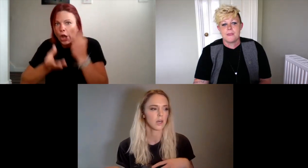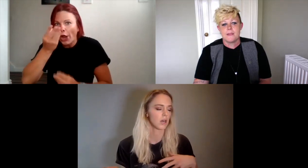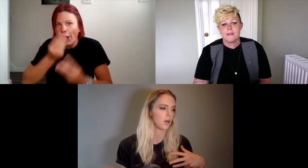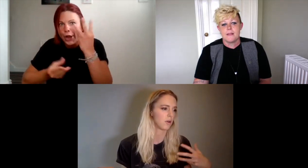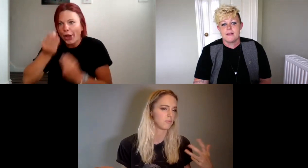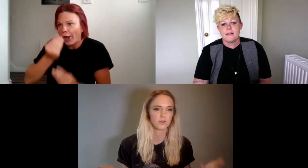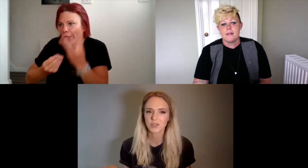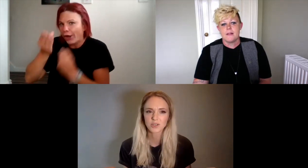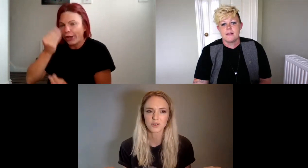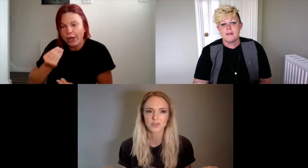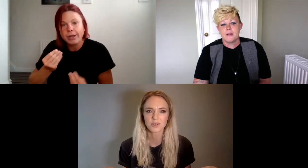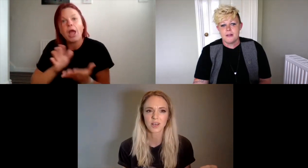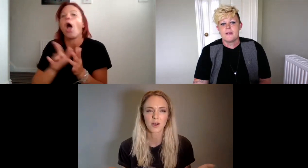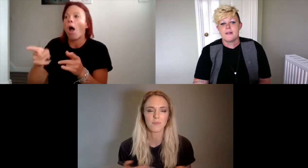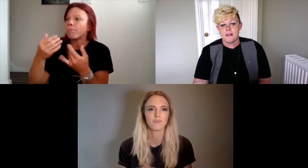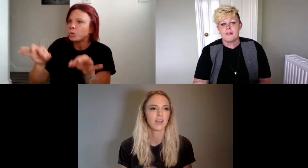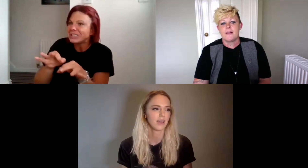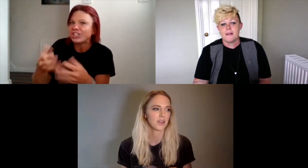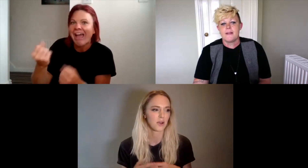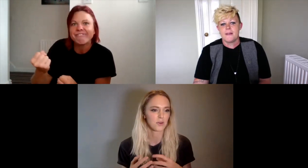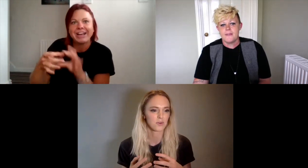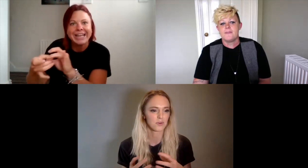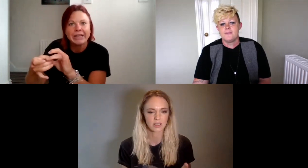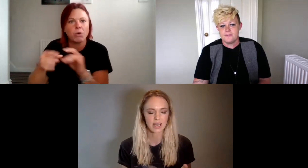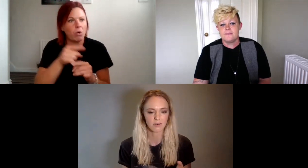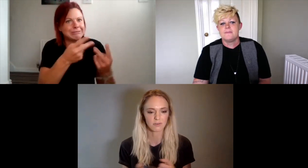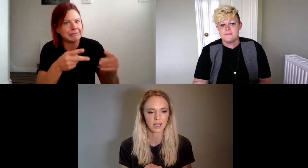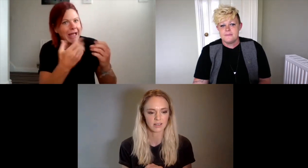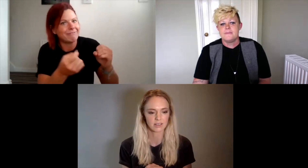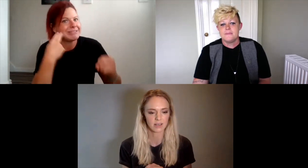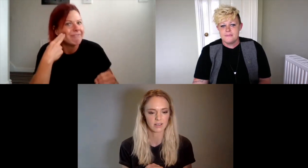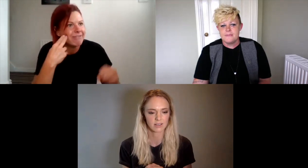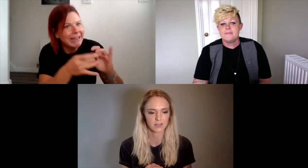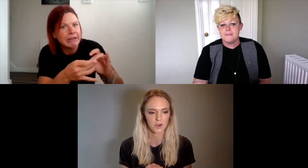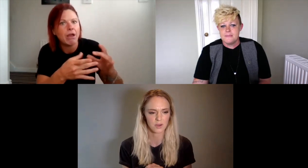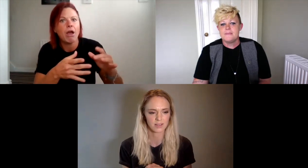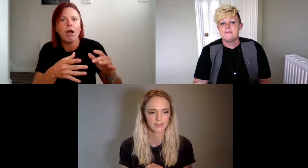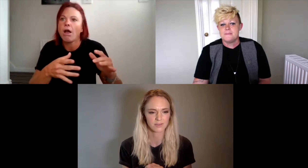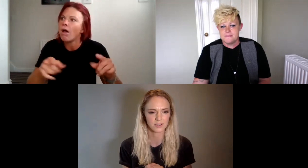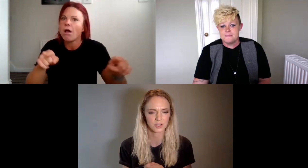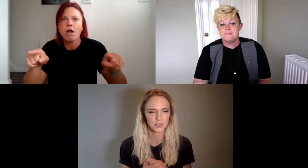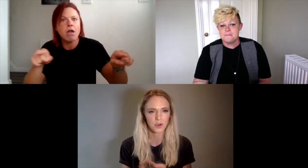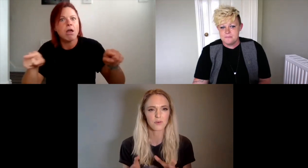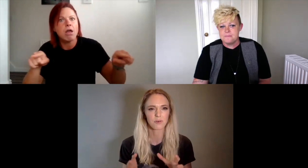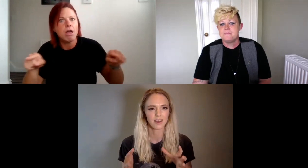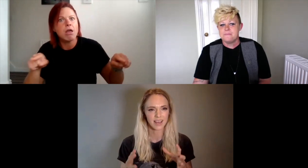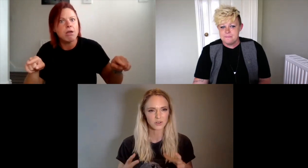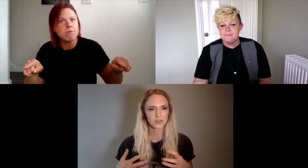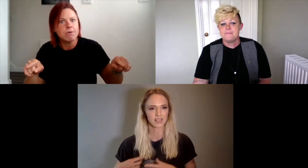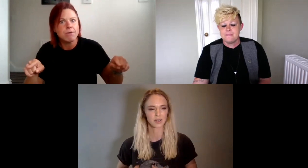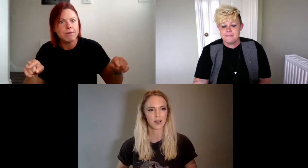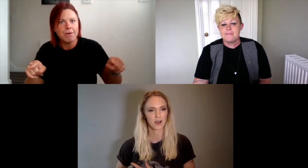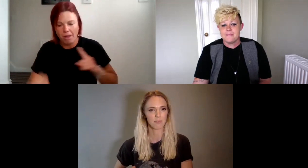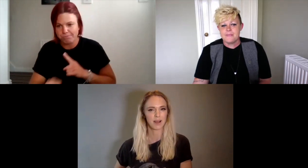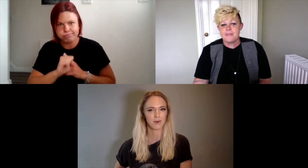dancers, musicians, you know, who are deaf. And so it's just so